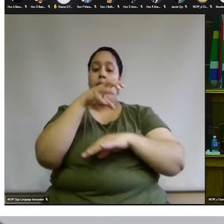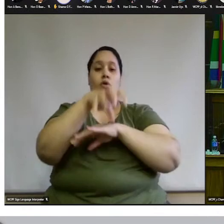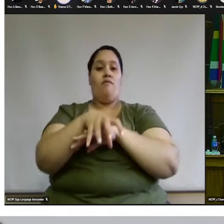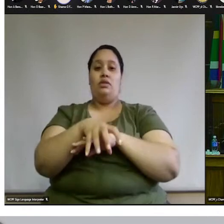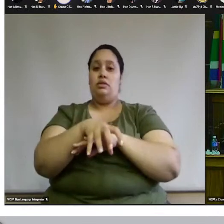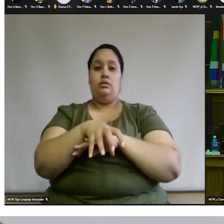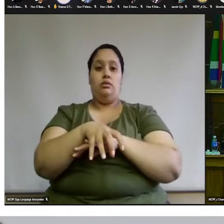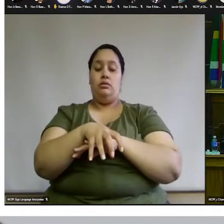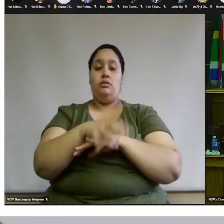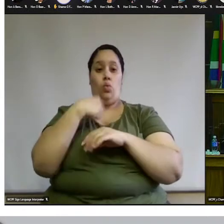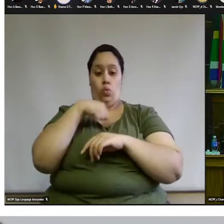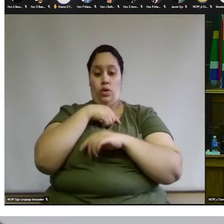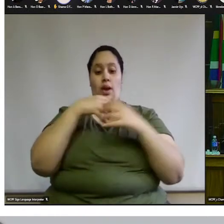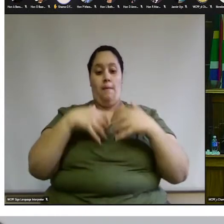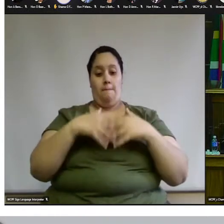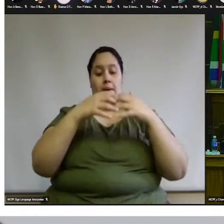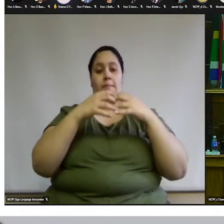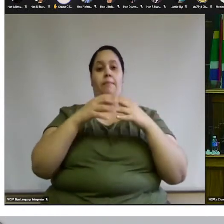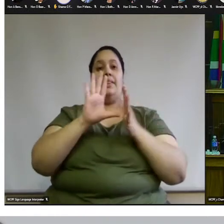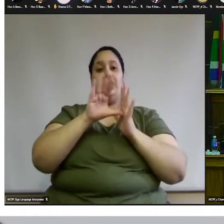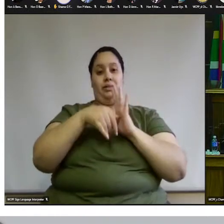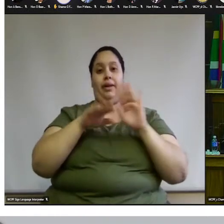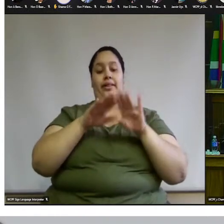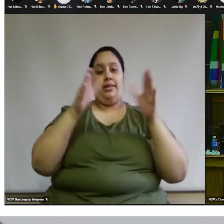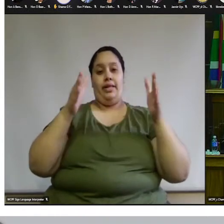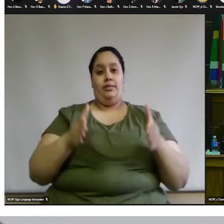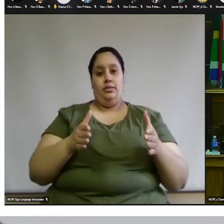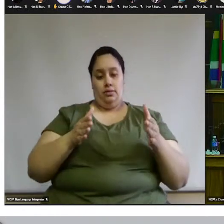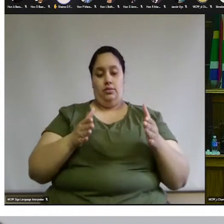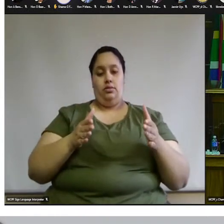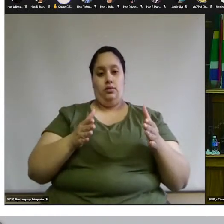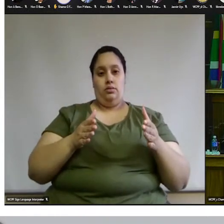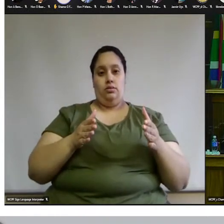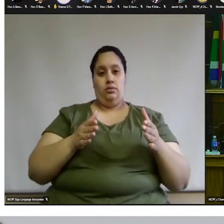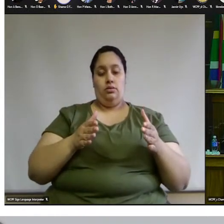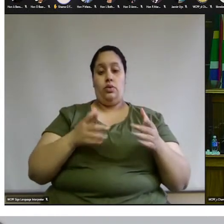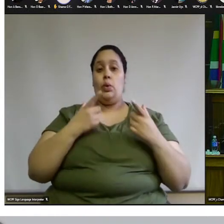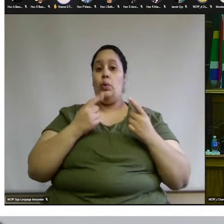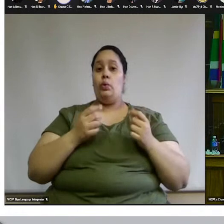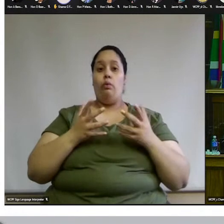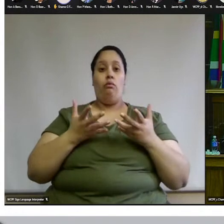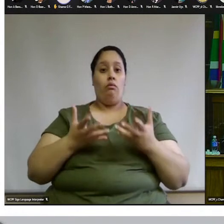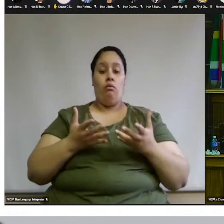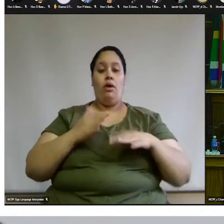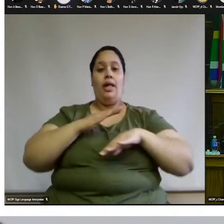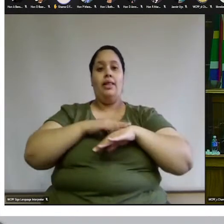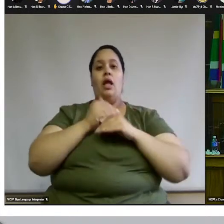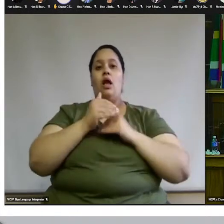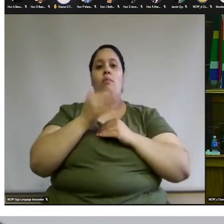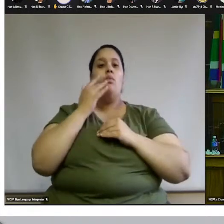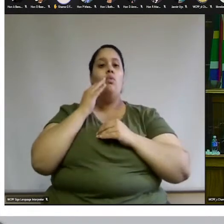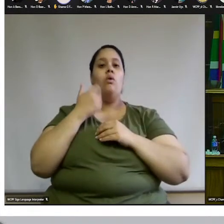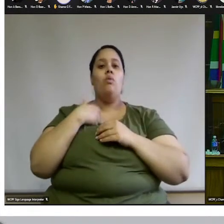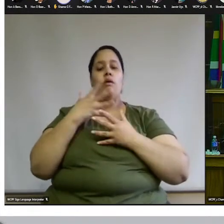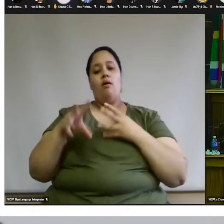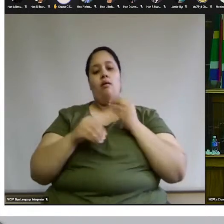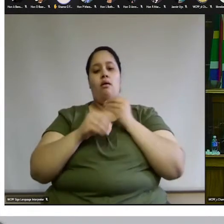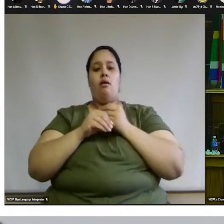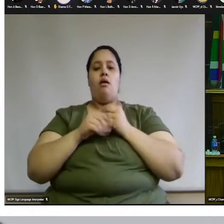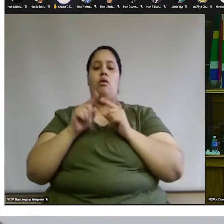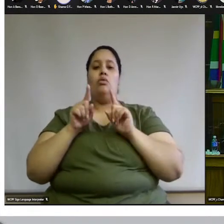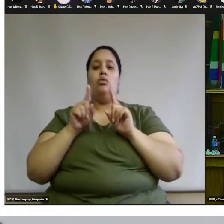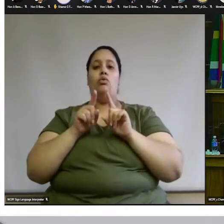had established a disability desk. It was done at a time to complement the